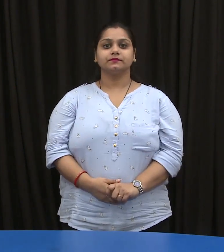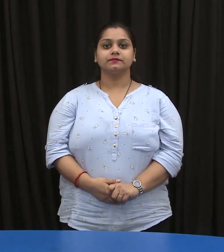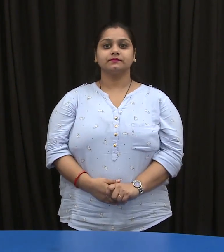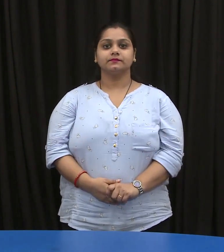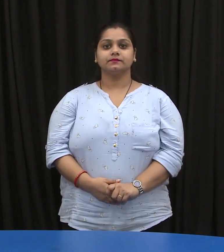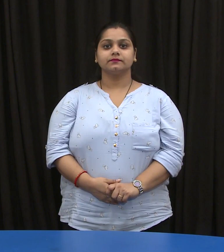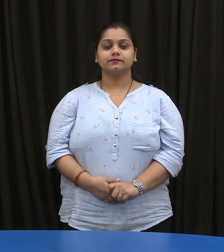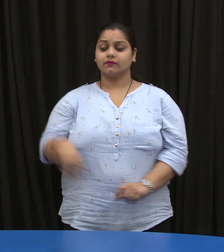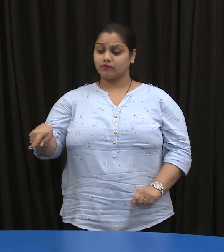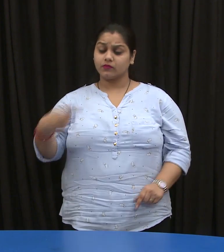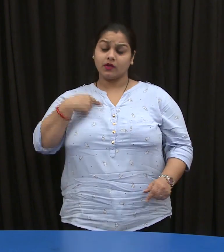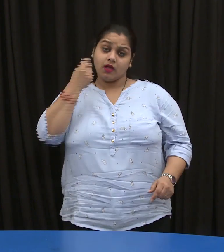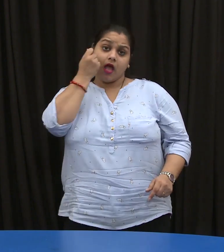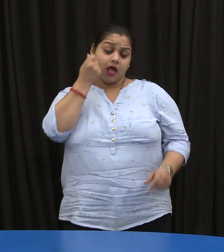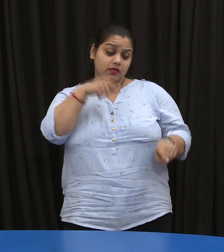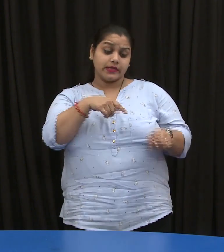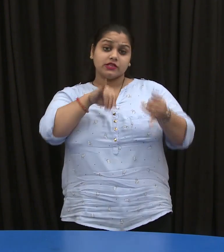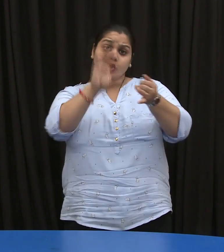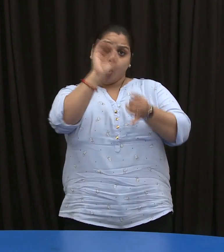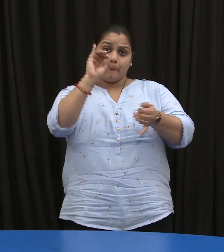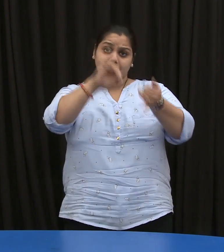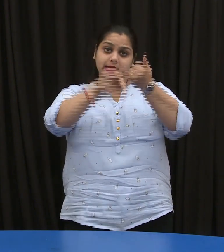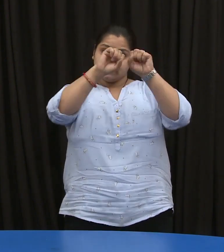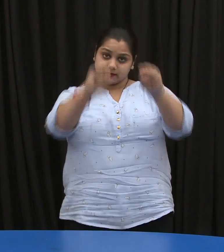To understand this operating system,